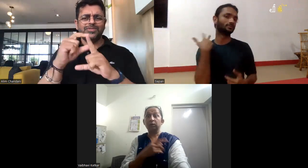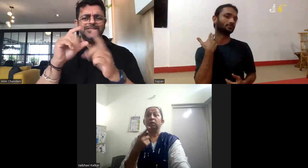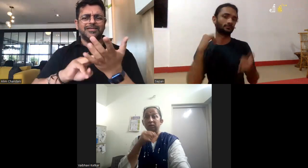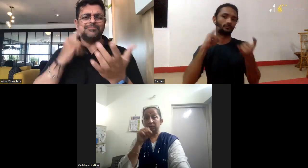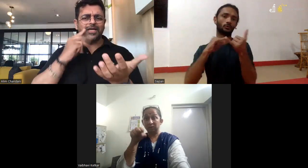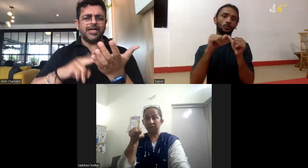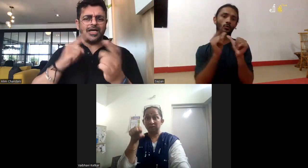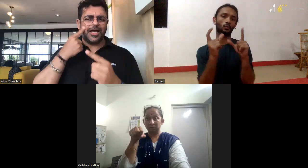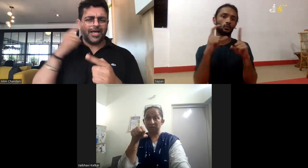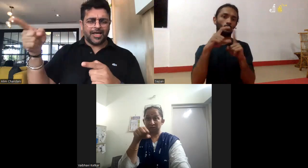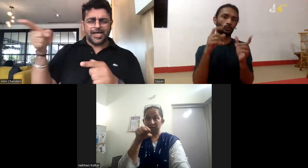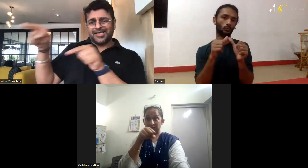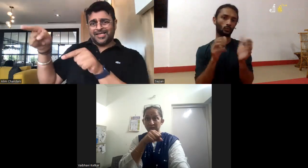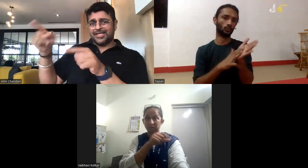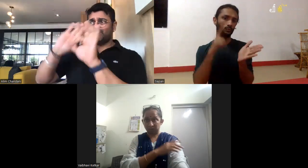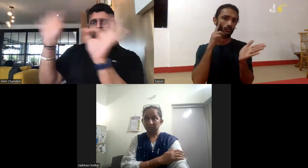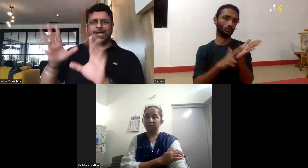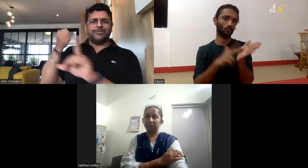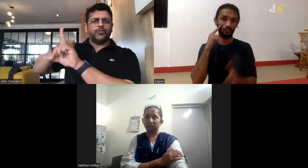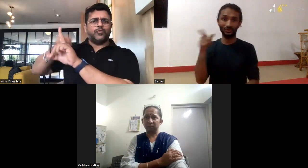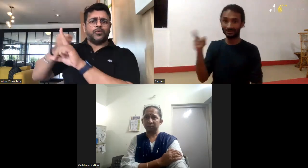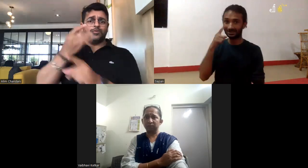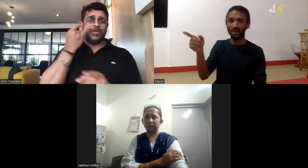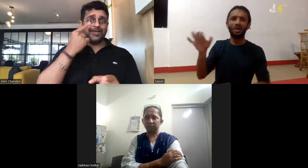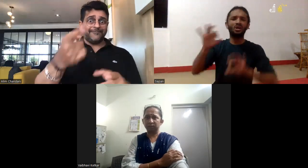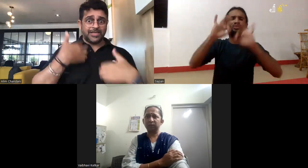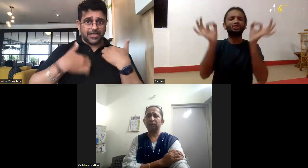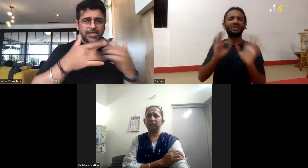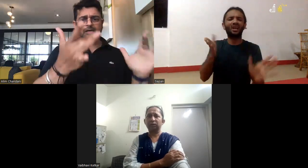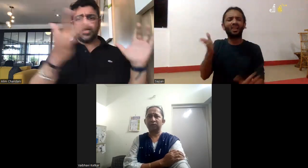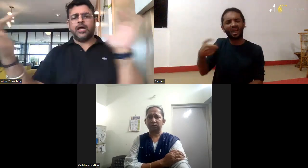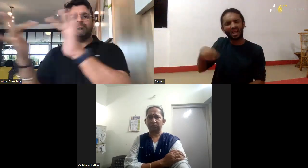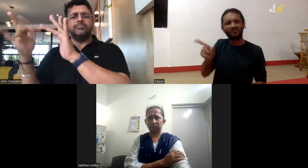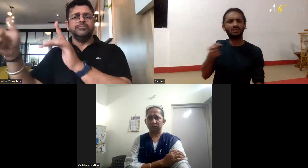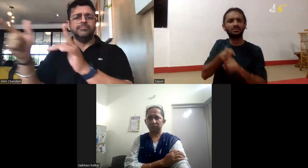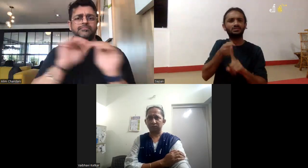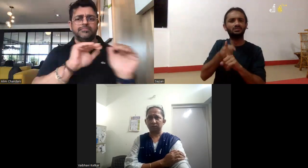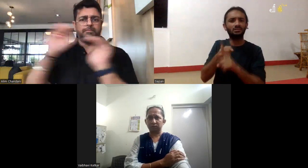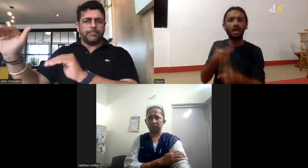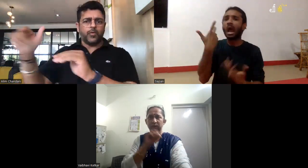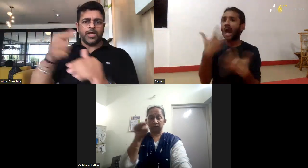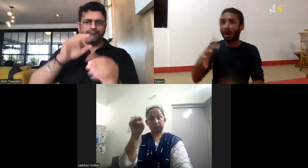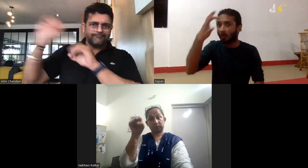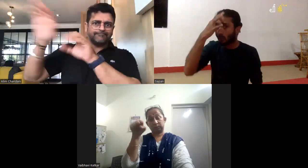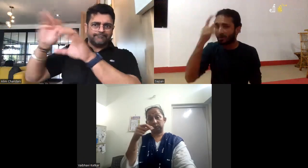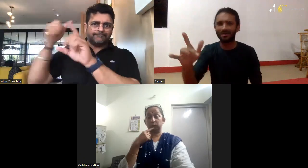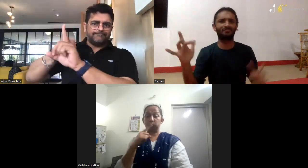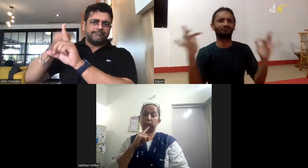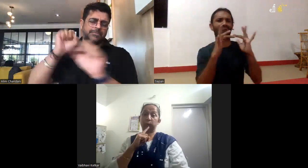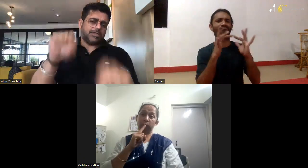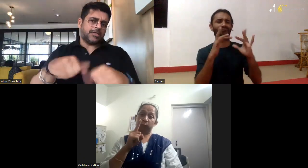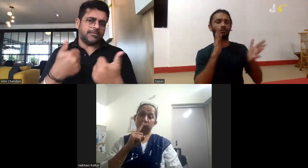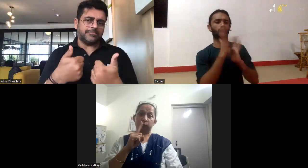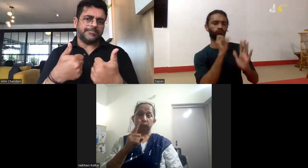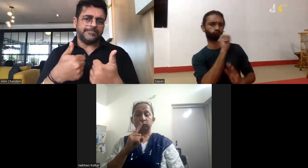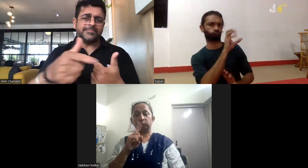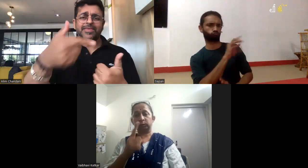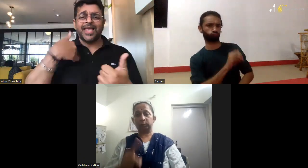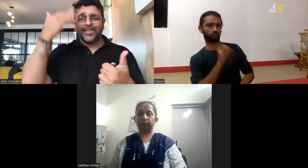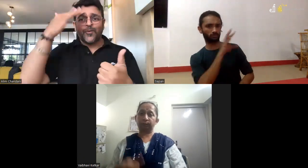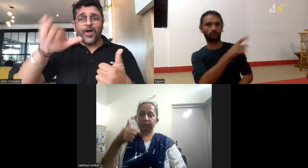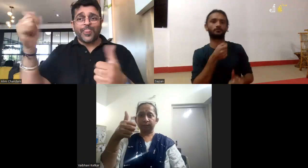people. It's a slow process, then it will uh, there would be deaf people